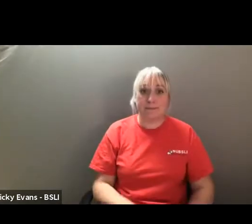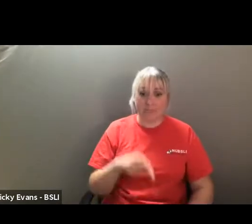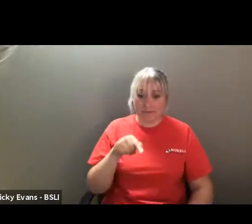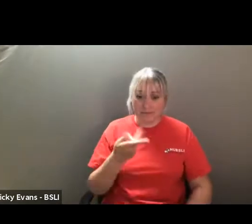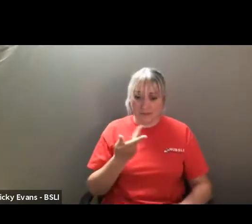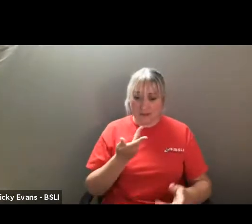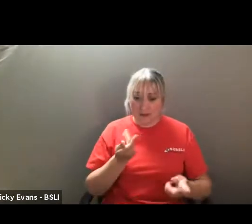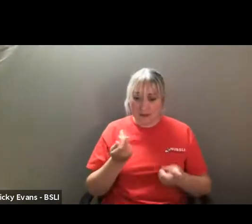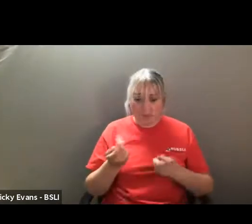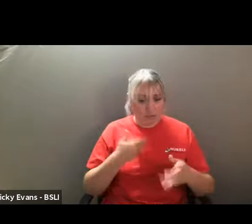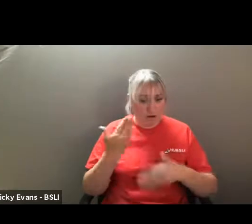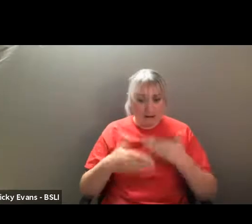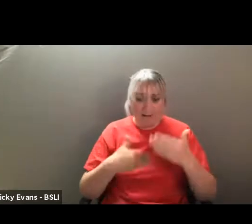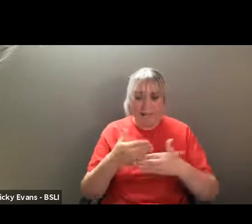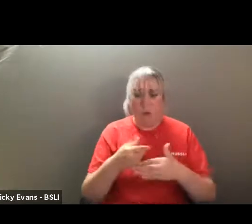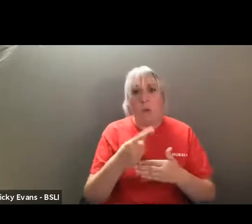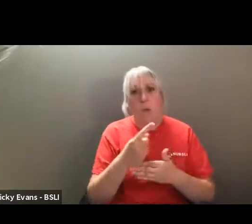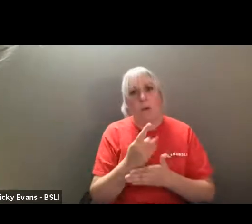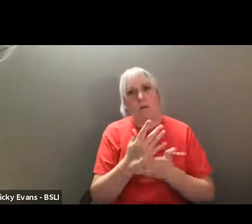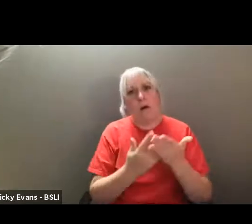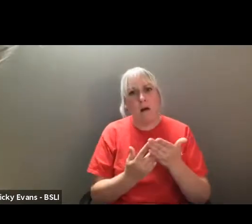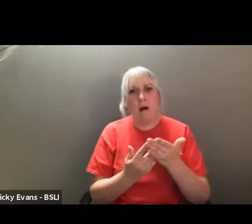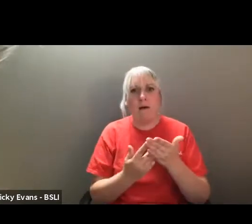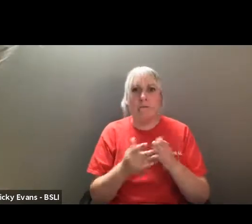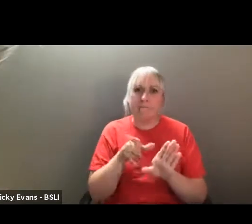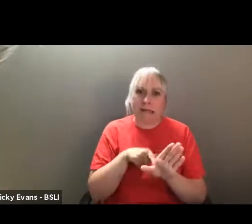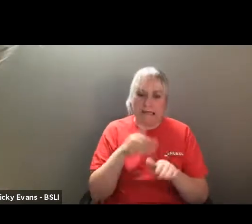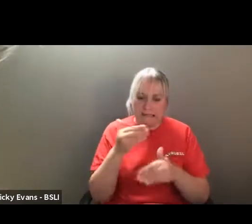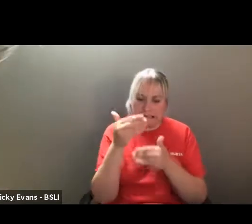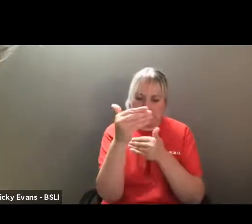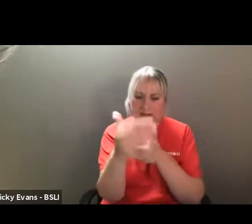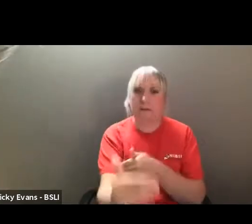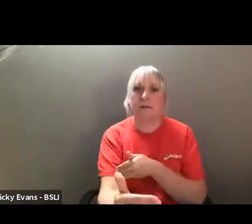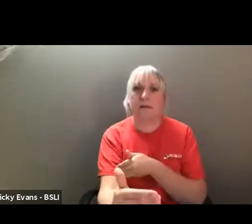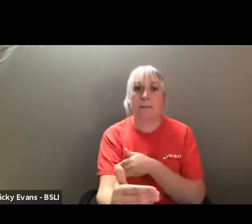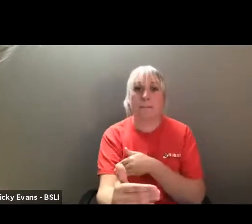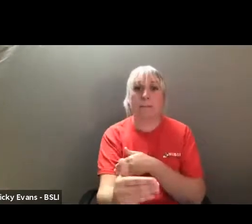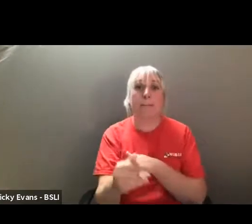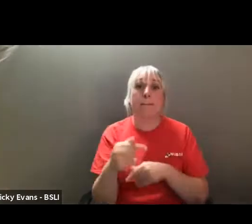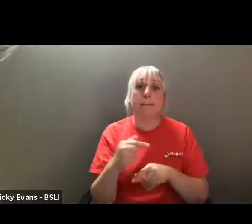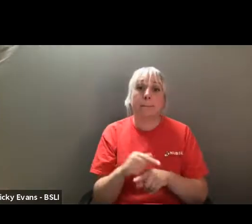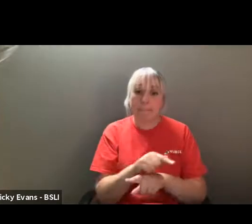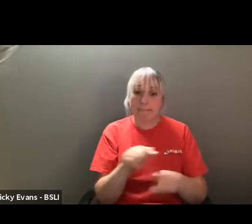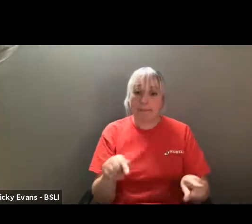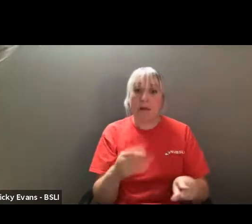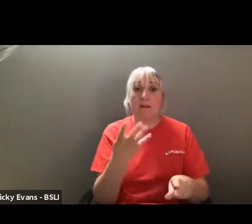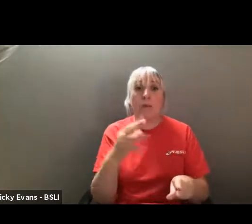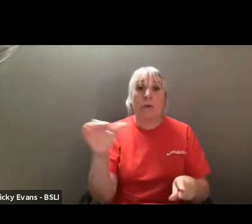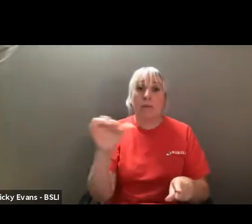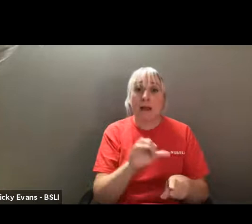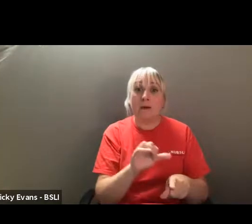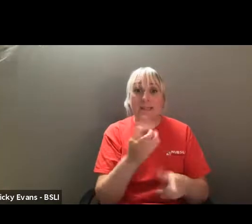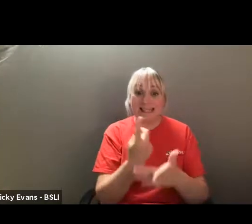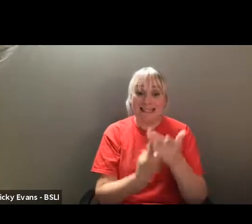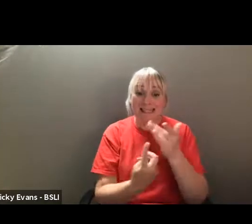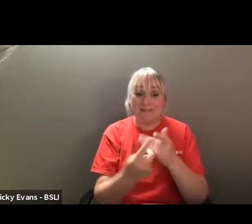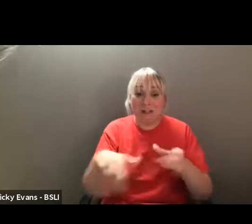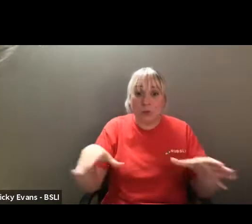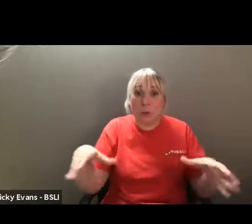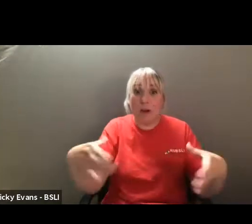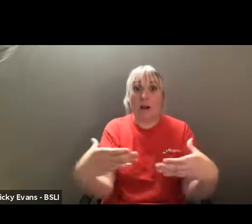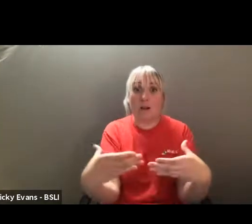year and a half or even less. And it applied to about 4,000 individuals in the province in 4